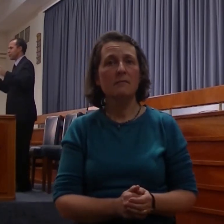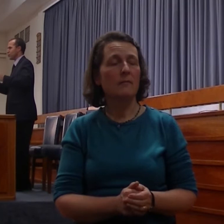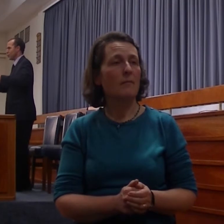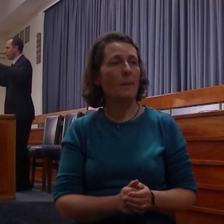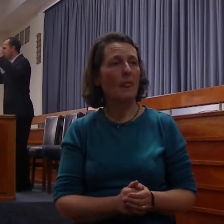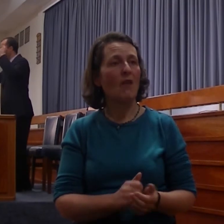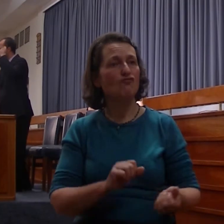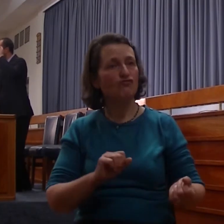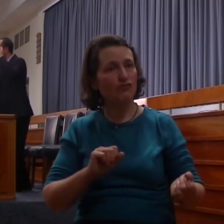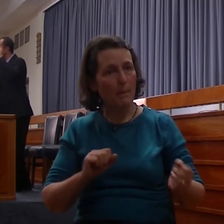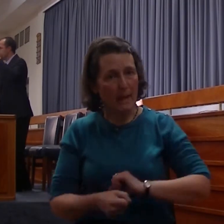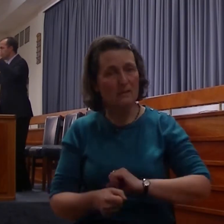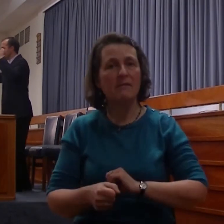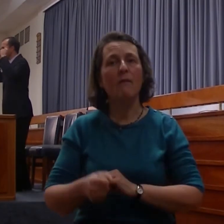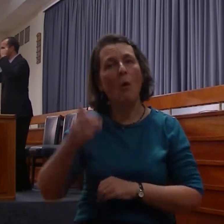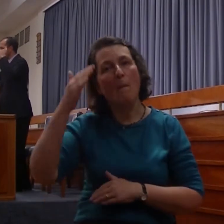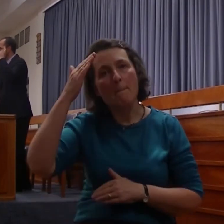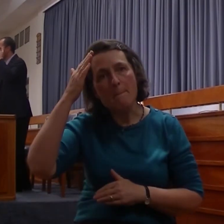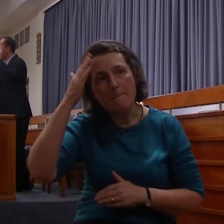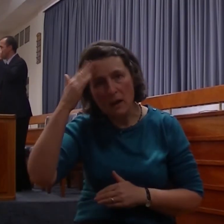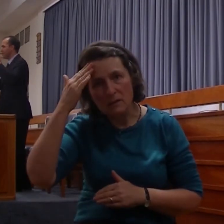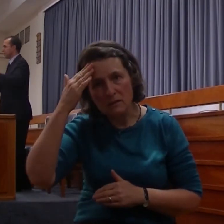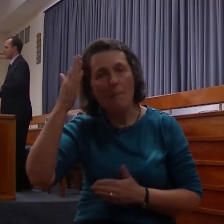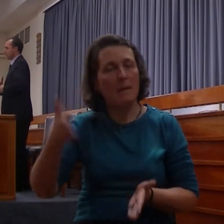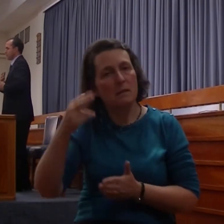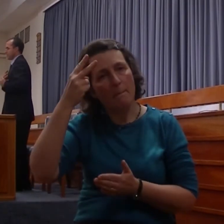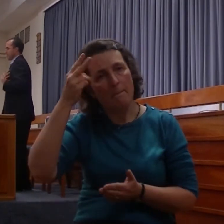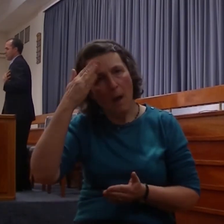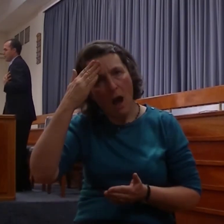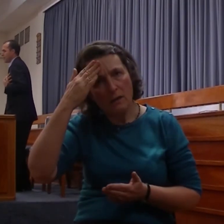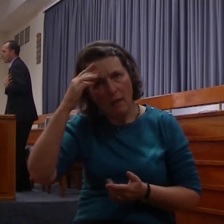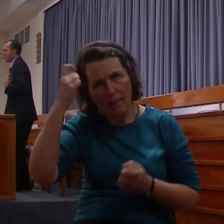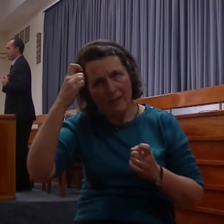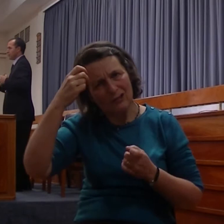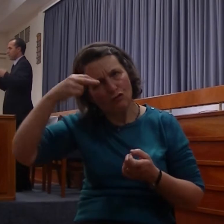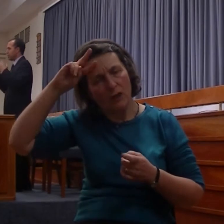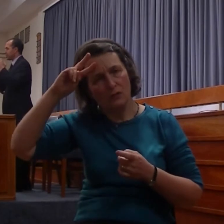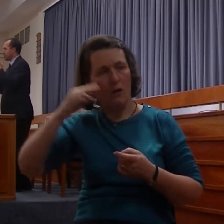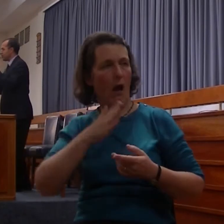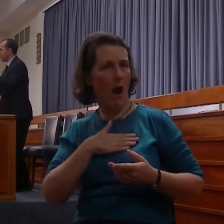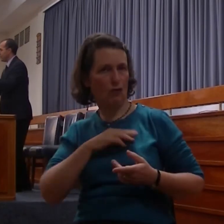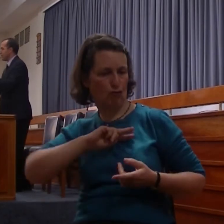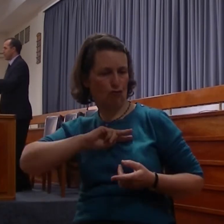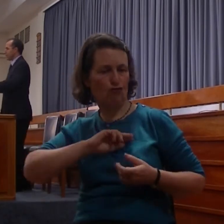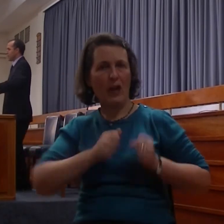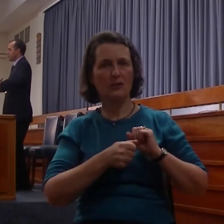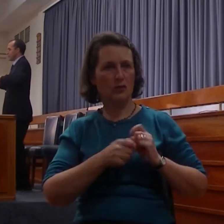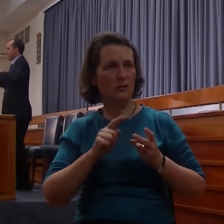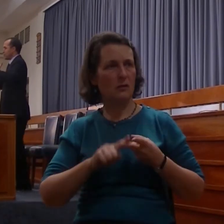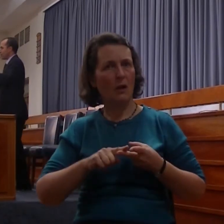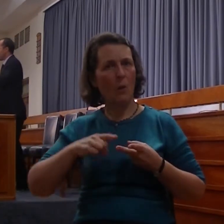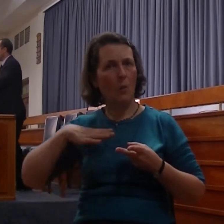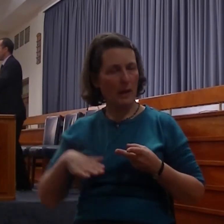must repent of. And as I have explained many times, repentance is to do with our mind. There must be a